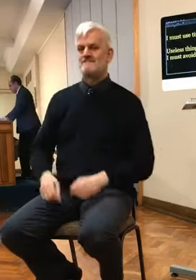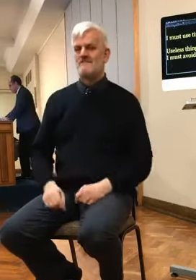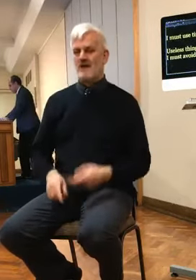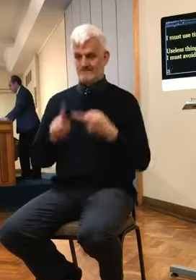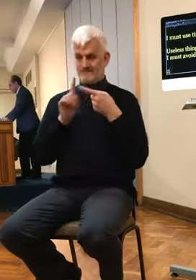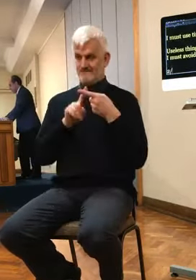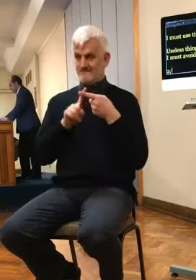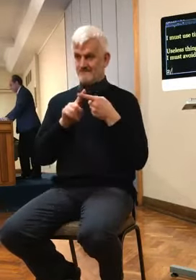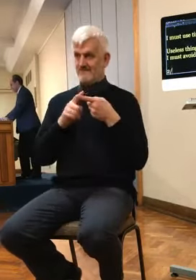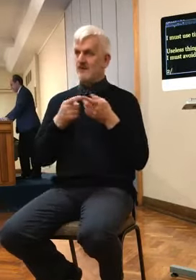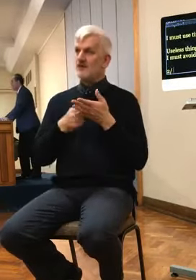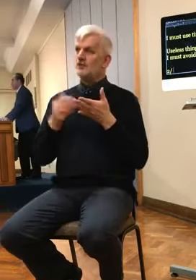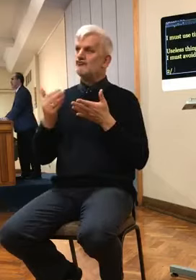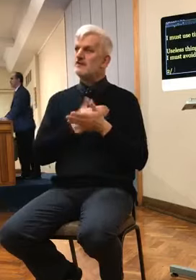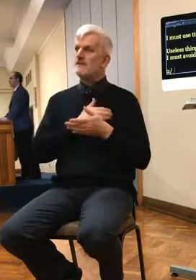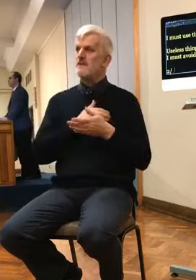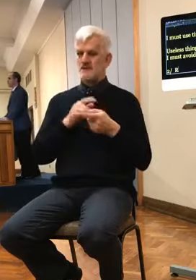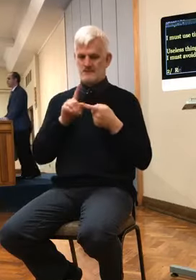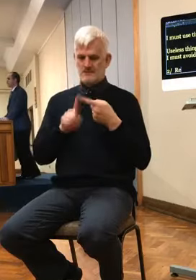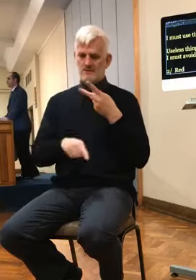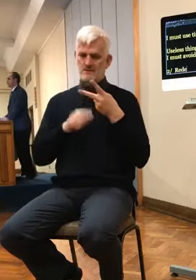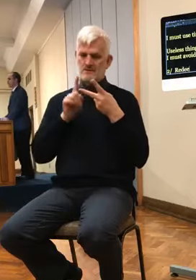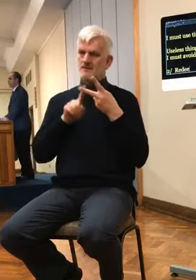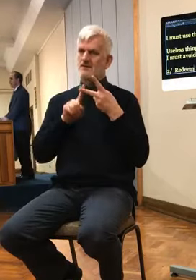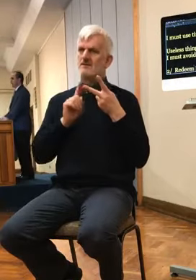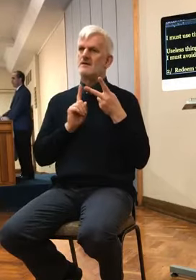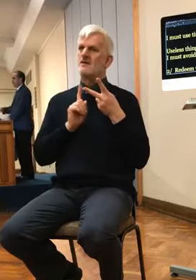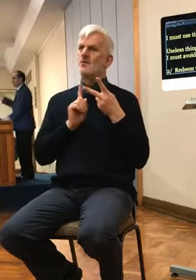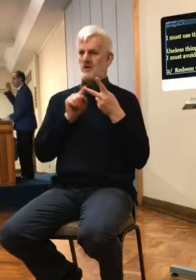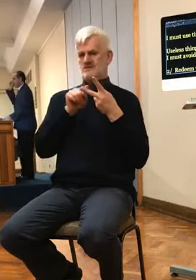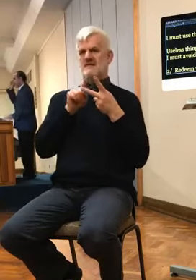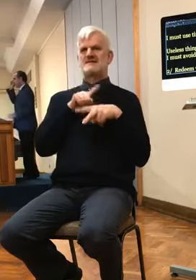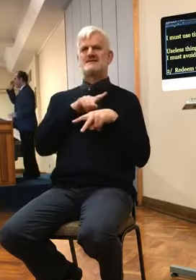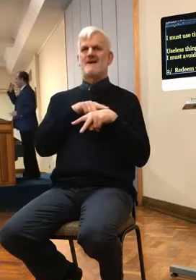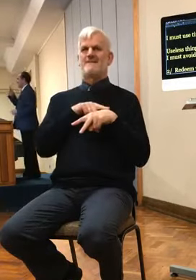says, redeeming what? The time. The time.